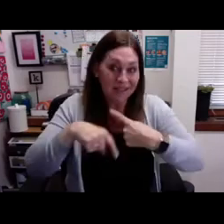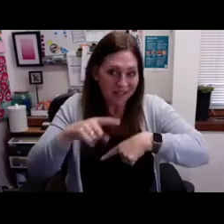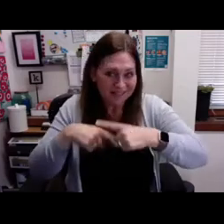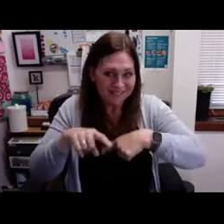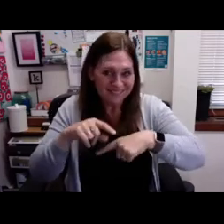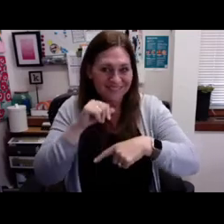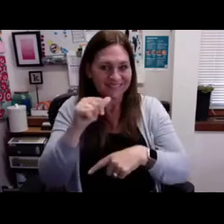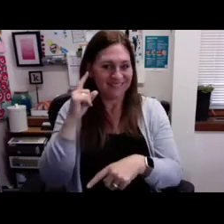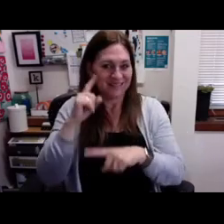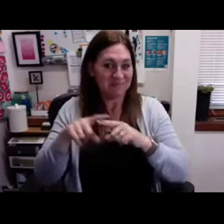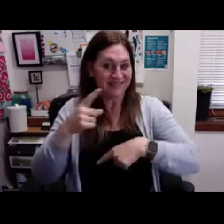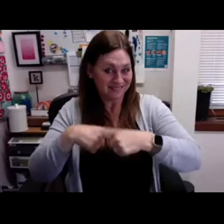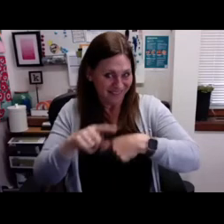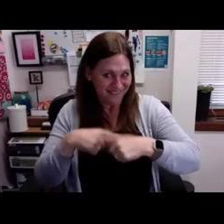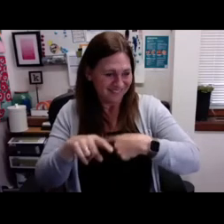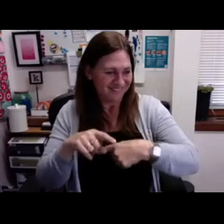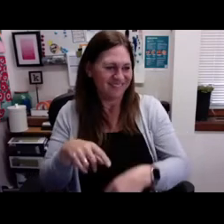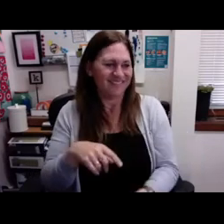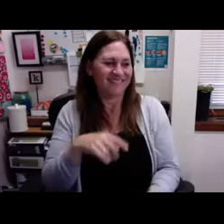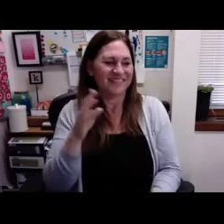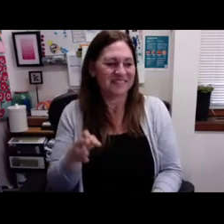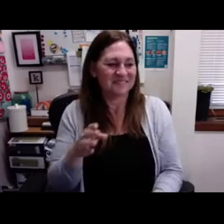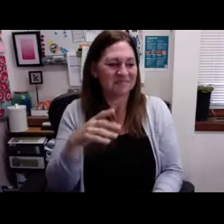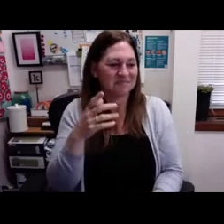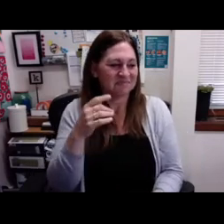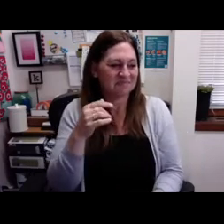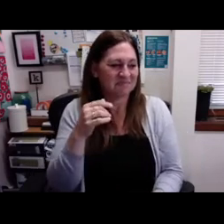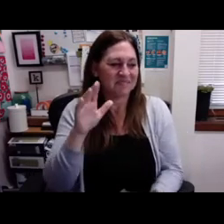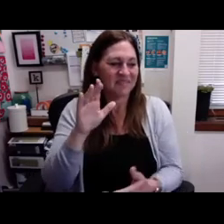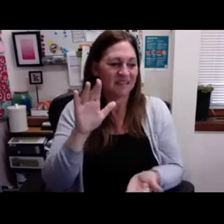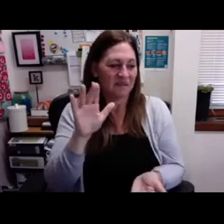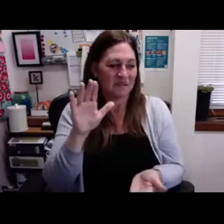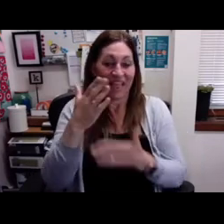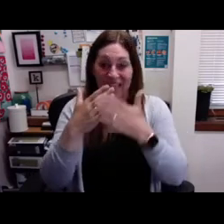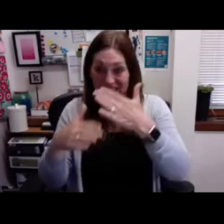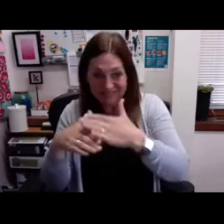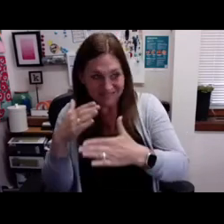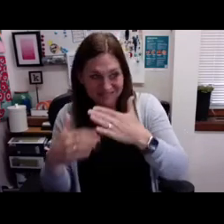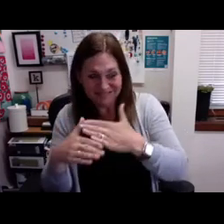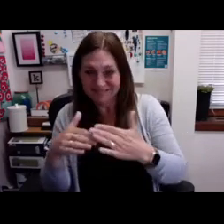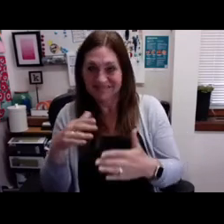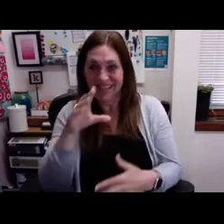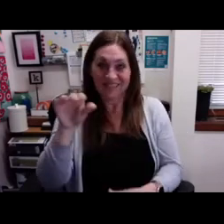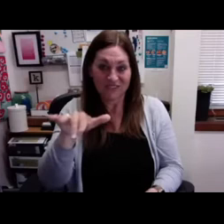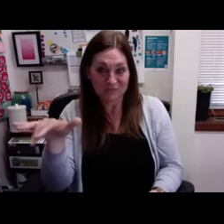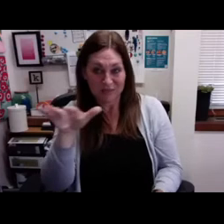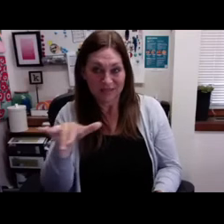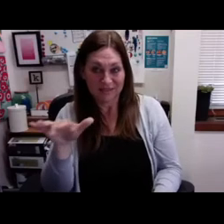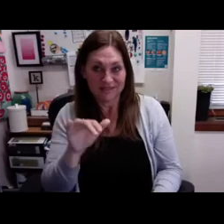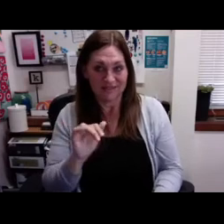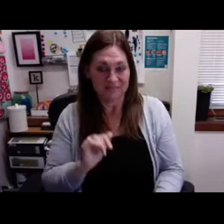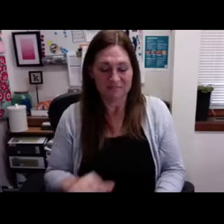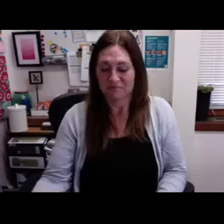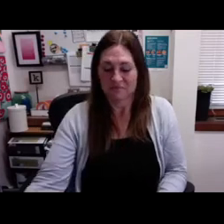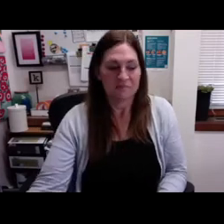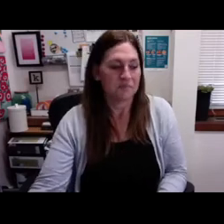So you can see, obviously, this is a signed word. It's not accessed through hearing. You use your